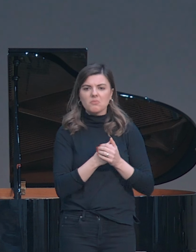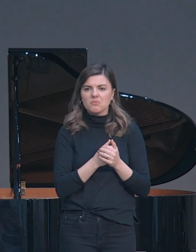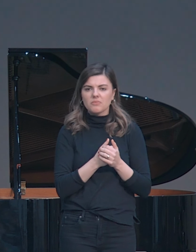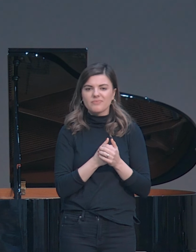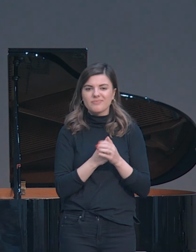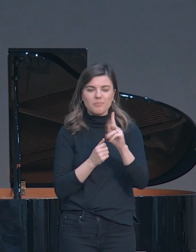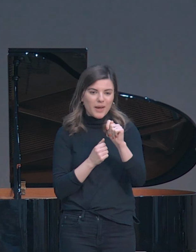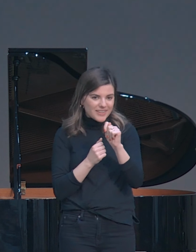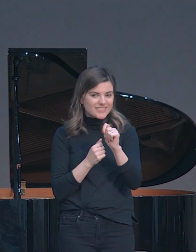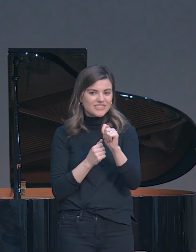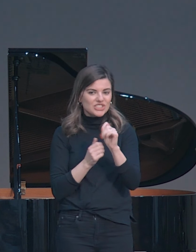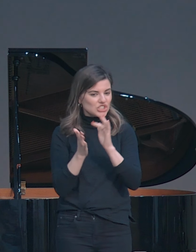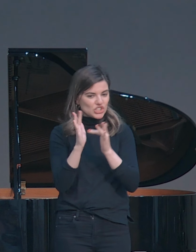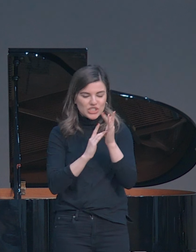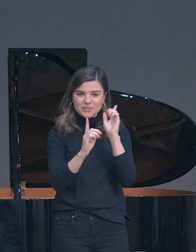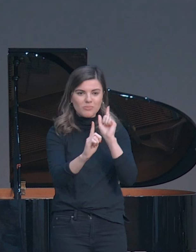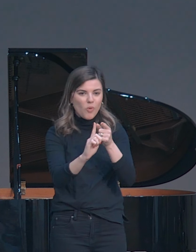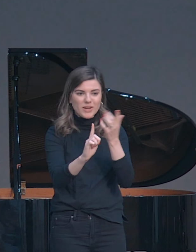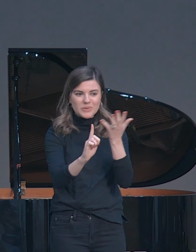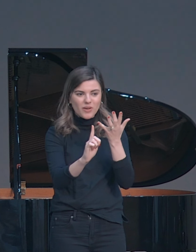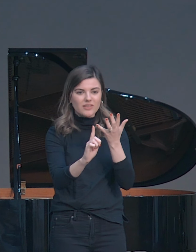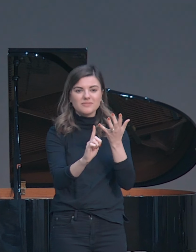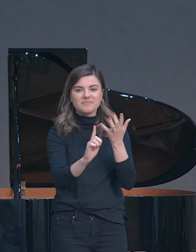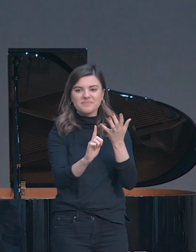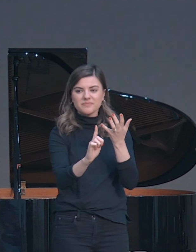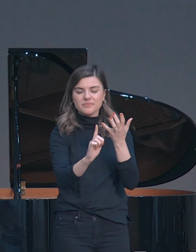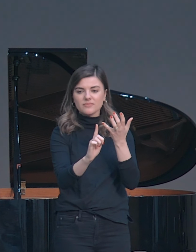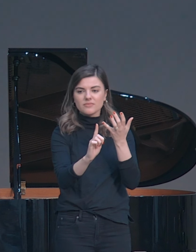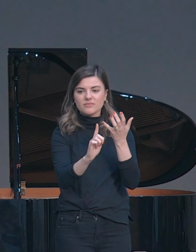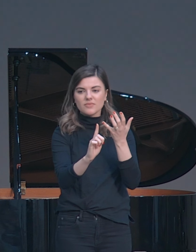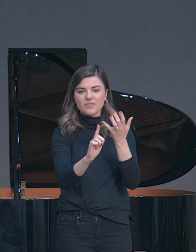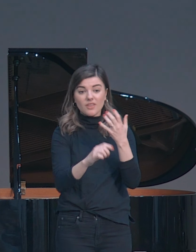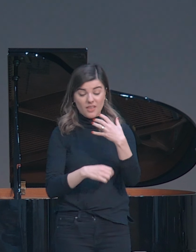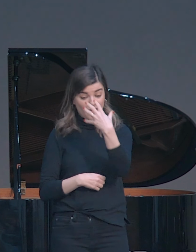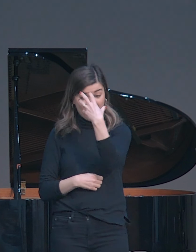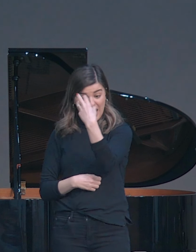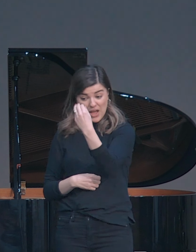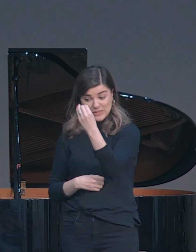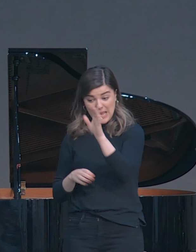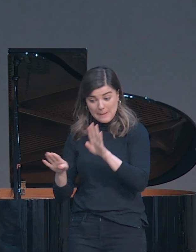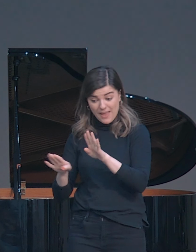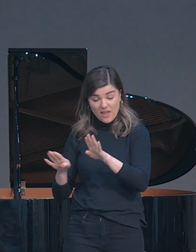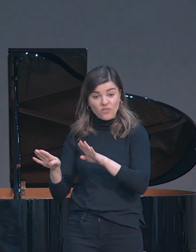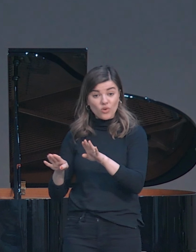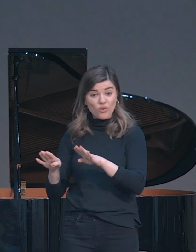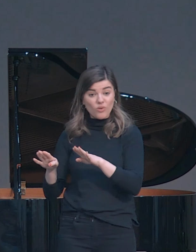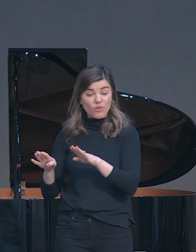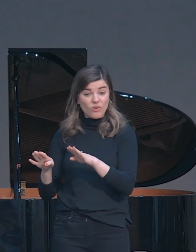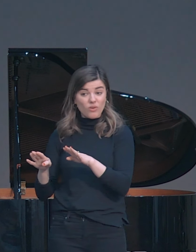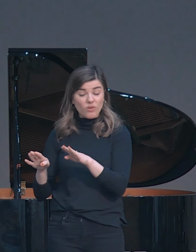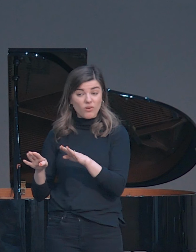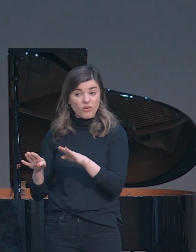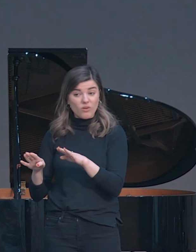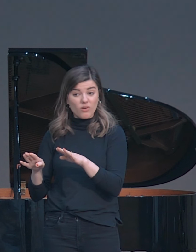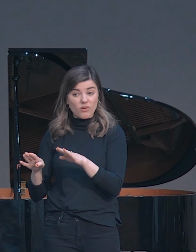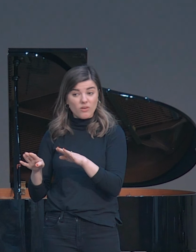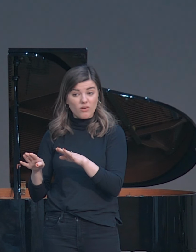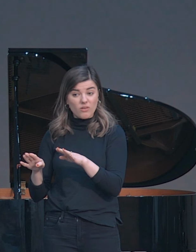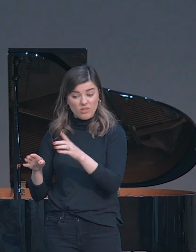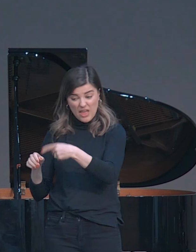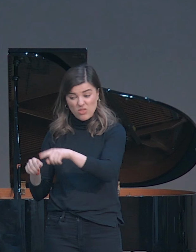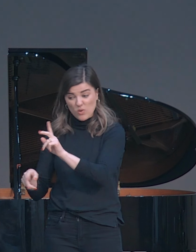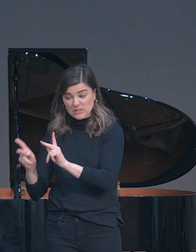But again, what Jesus wants to stress is that the external behavior that the